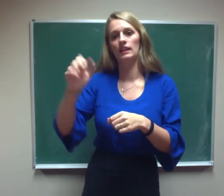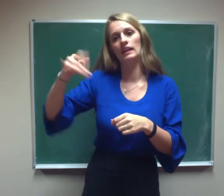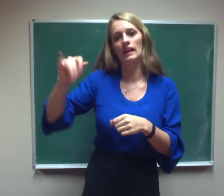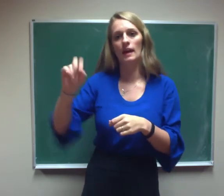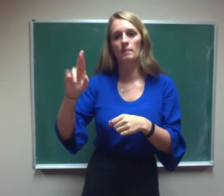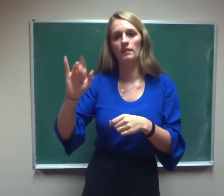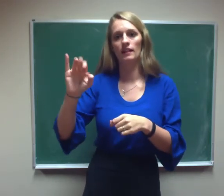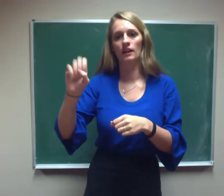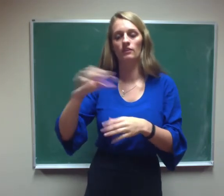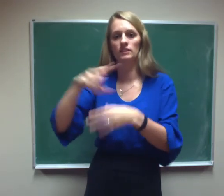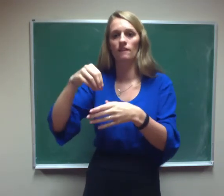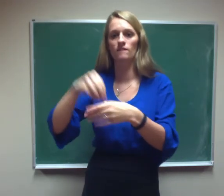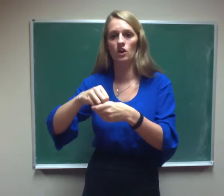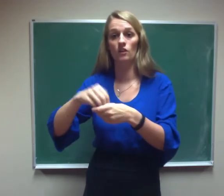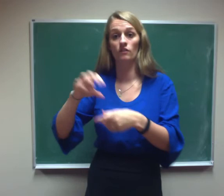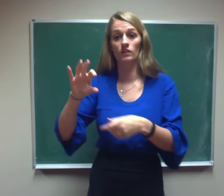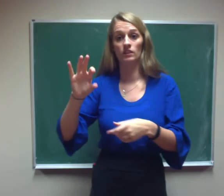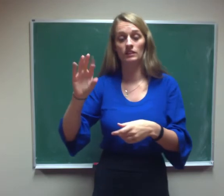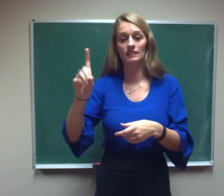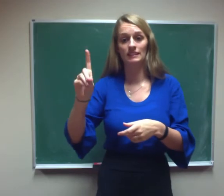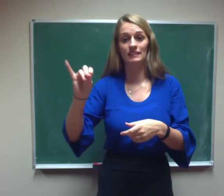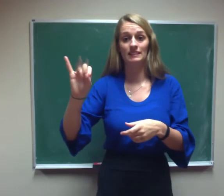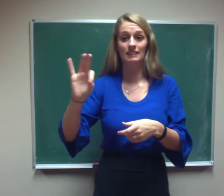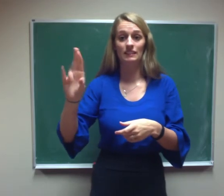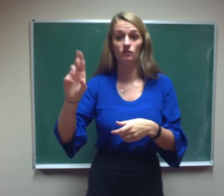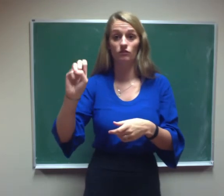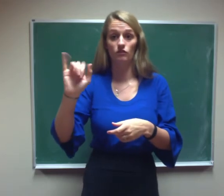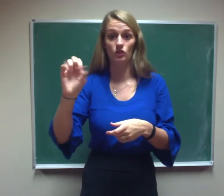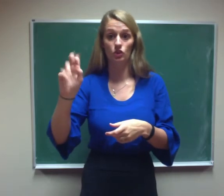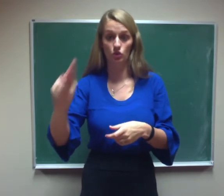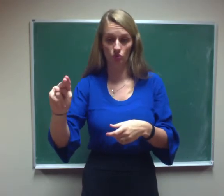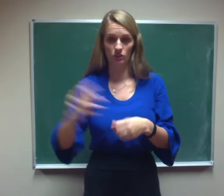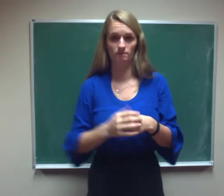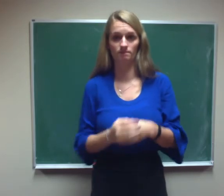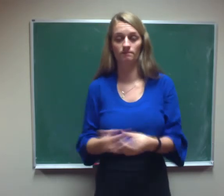areas of low concentration. For example, when tissue's oxygen